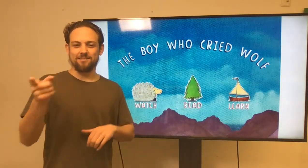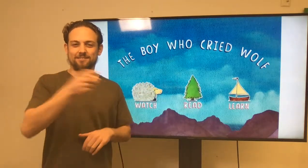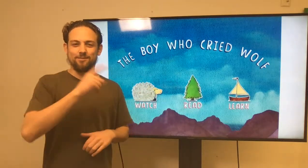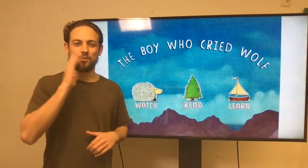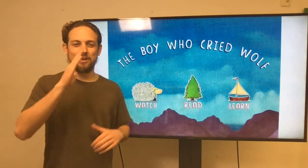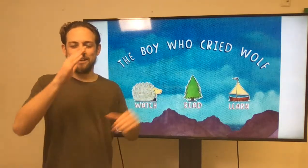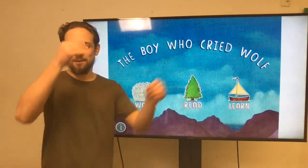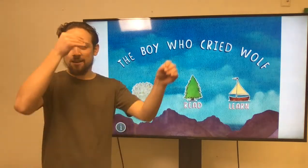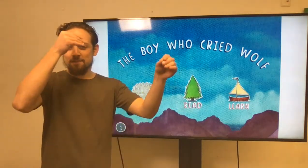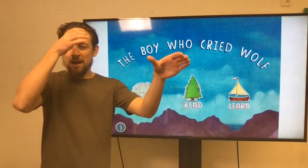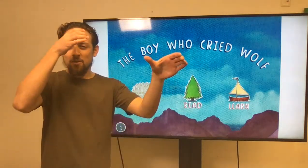today.